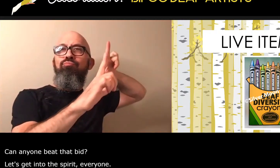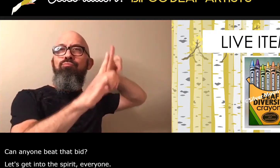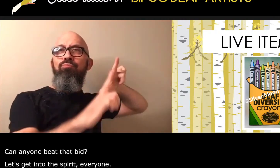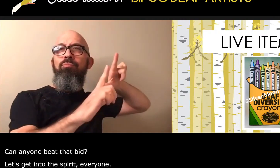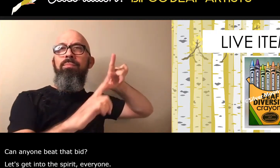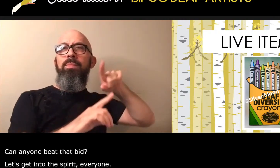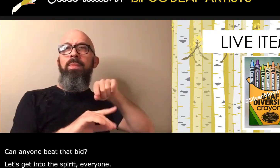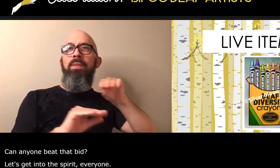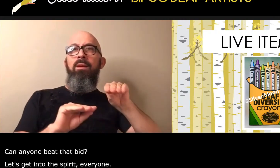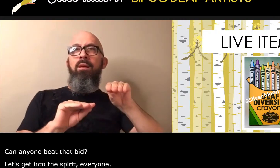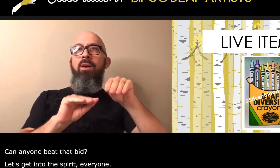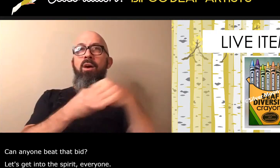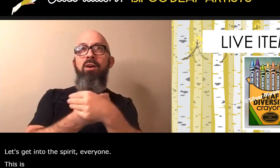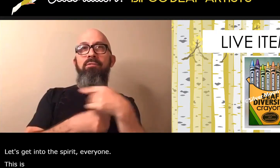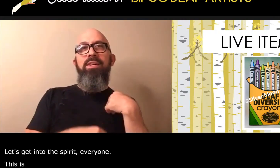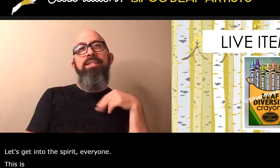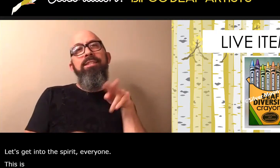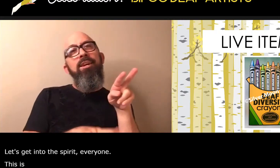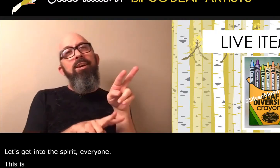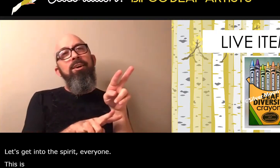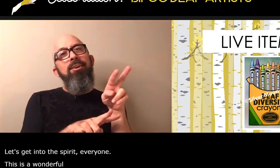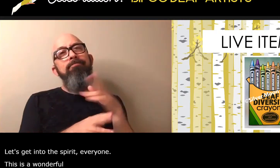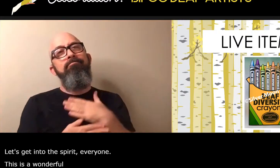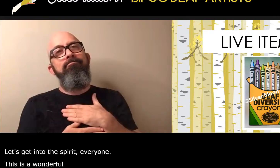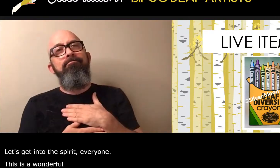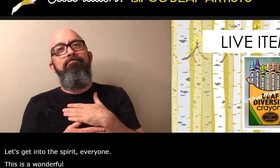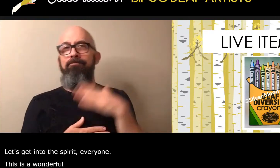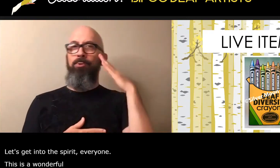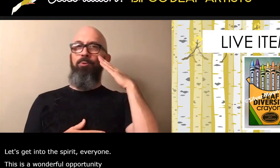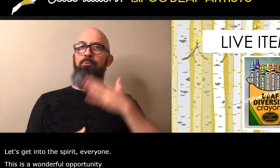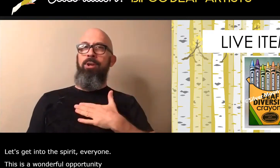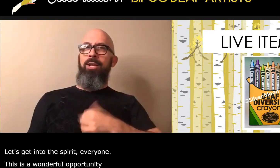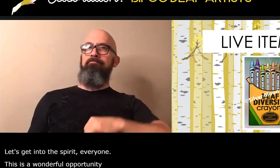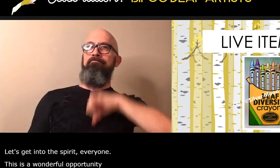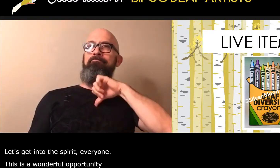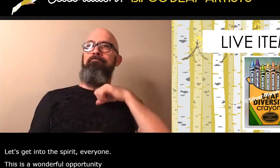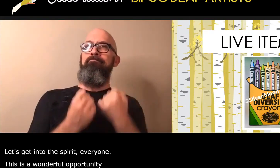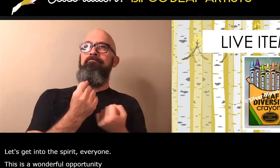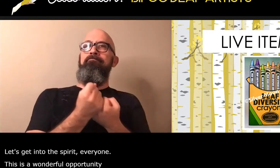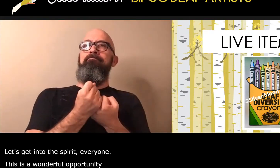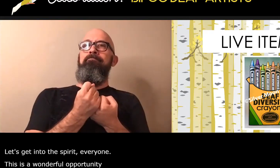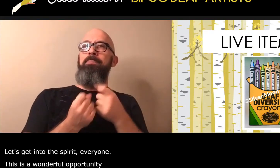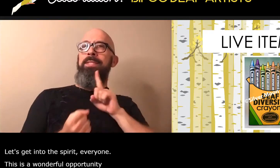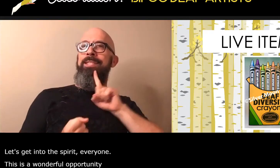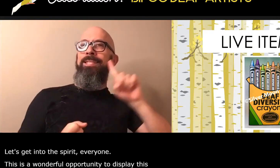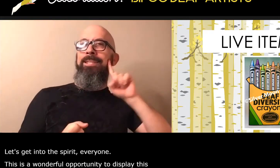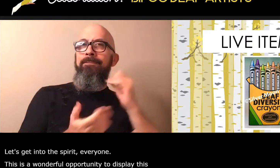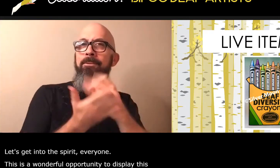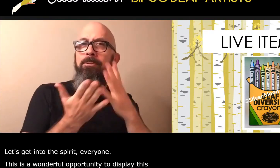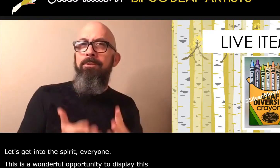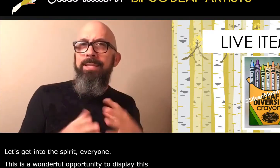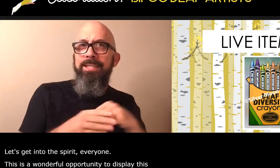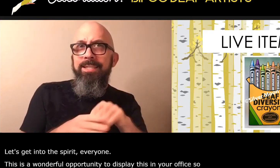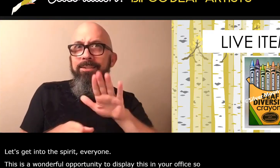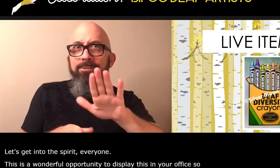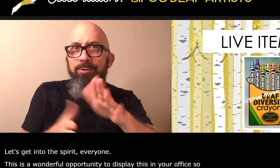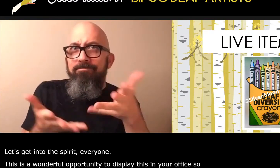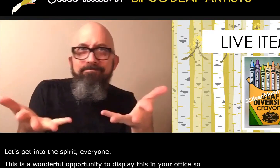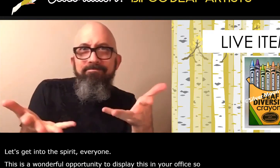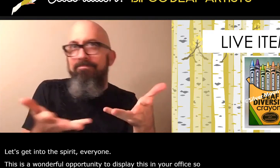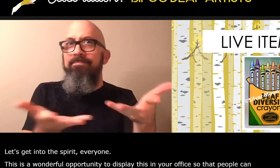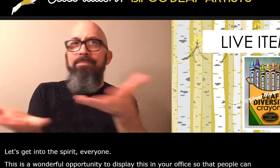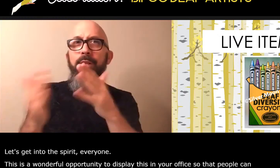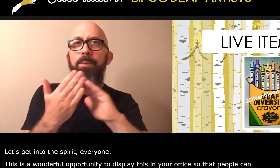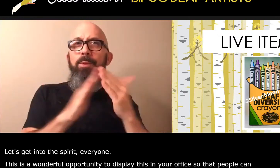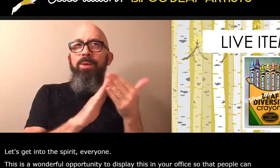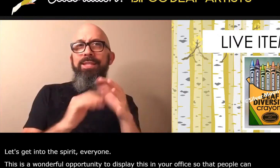This is a wonderful opportunity to display this in your office so that people can have a sense of pride